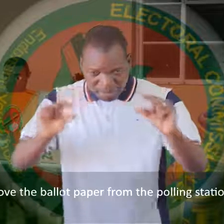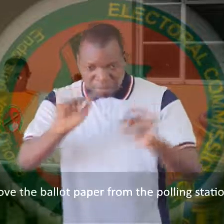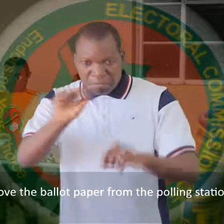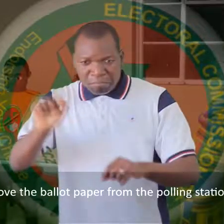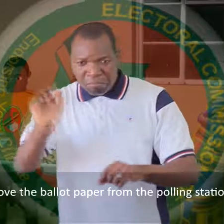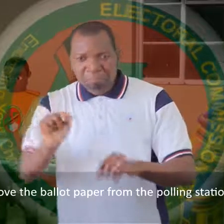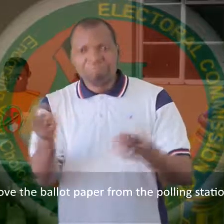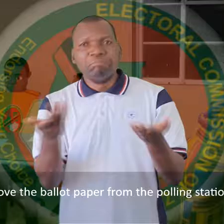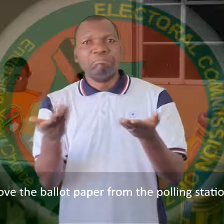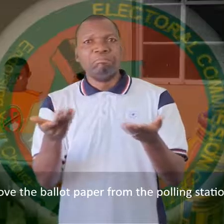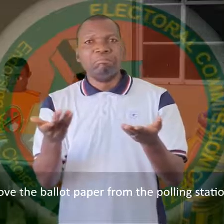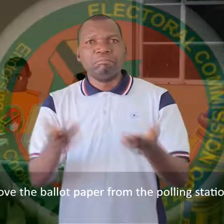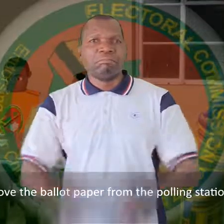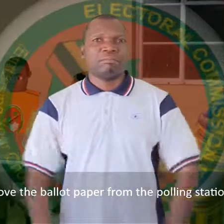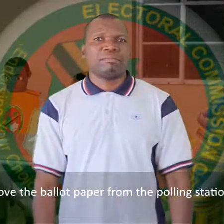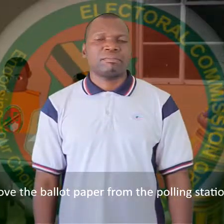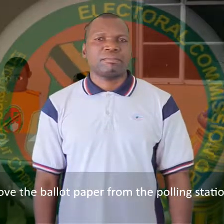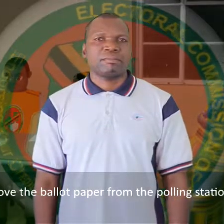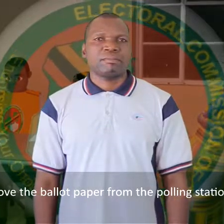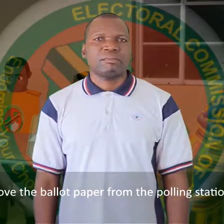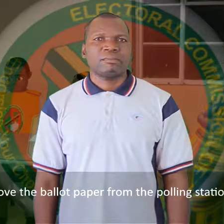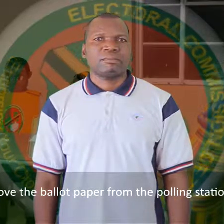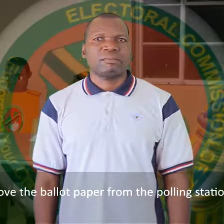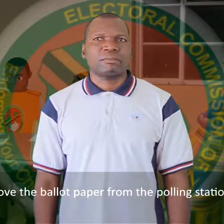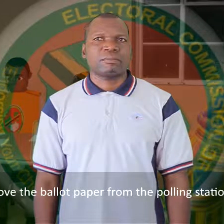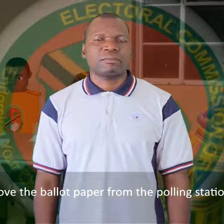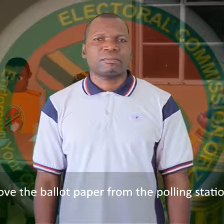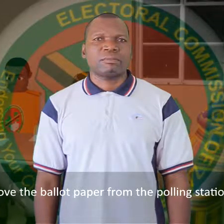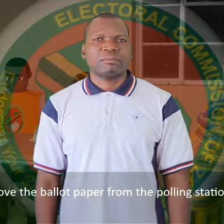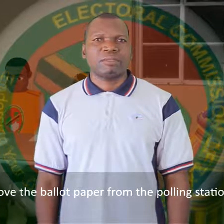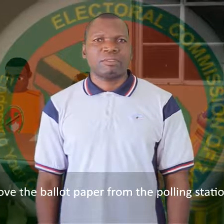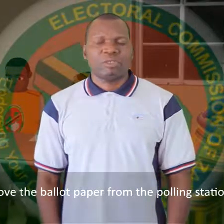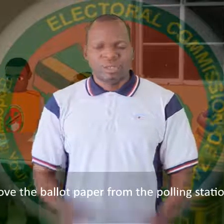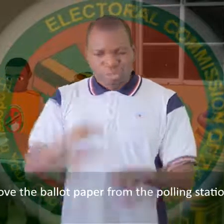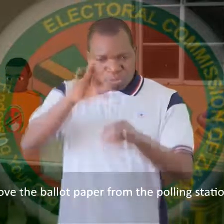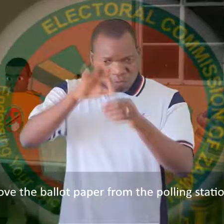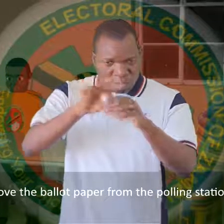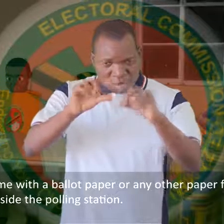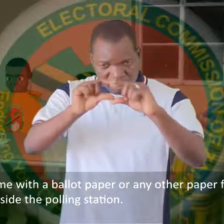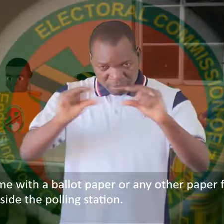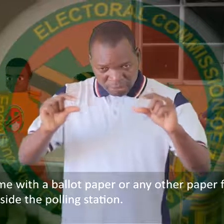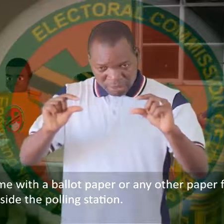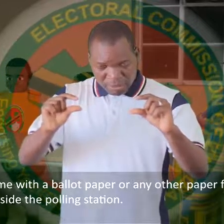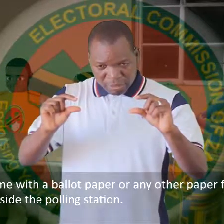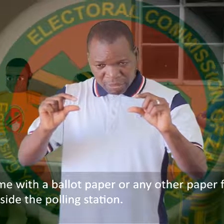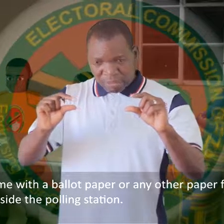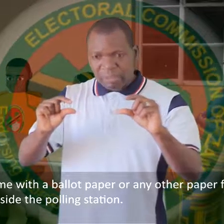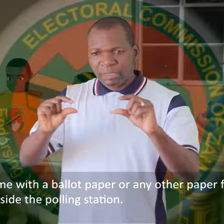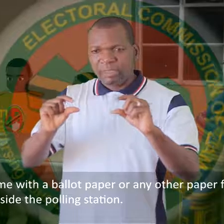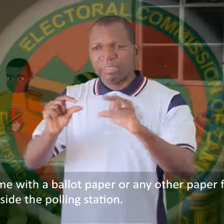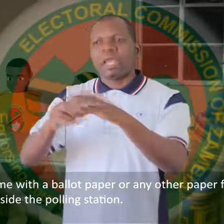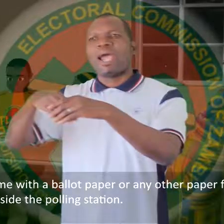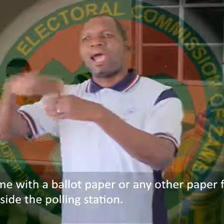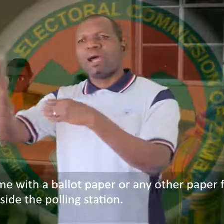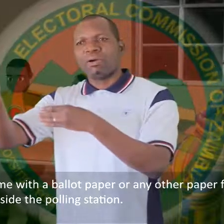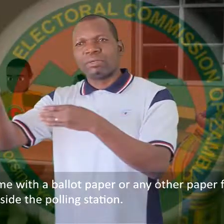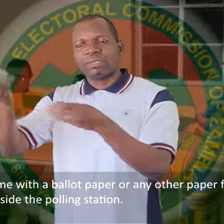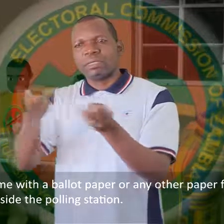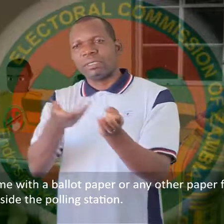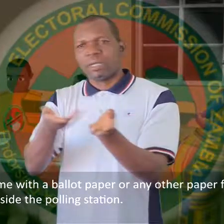Remove the ballot paper from the polling station and come with a ballot paper or any other paper from outside the